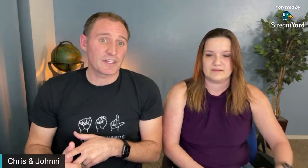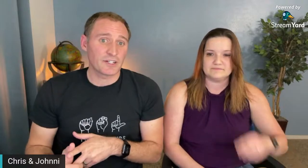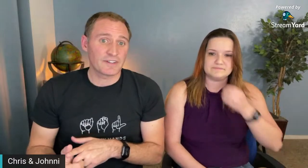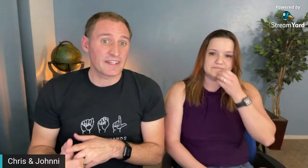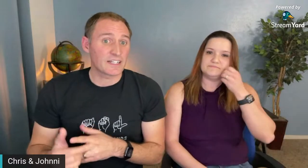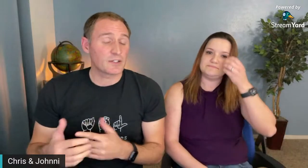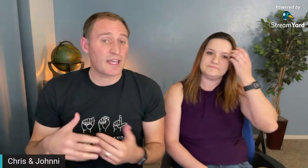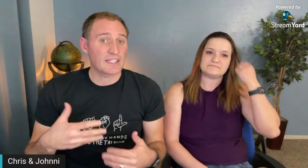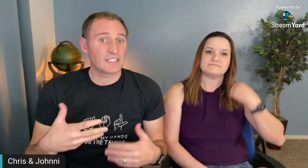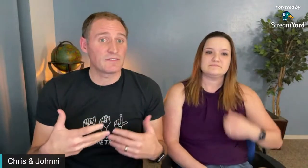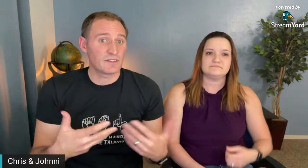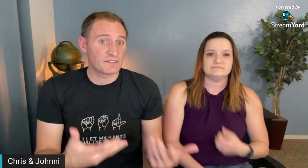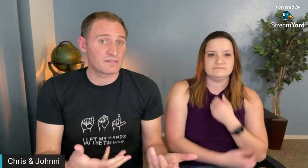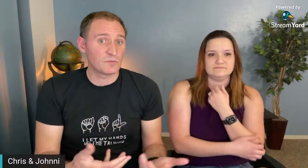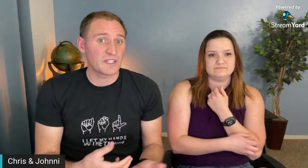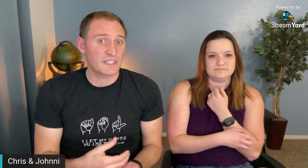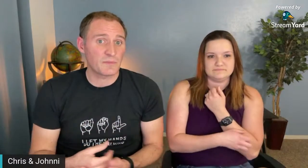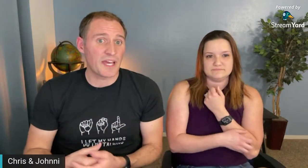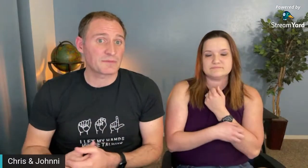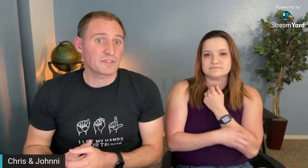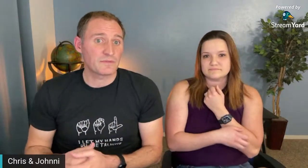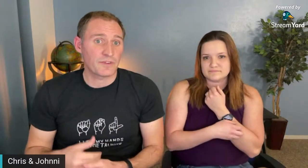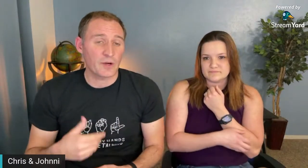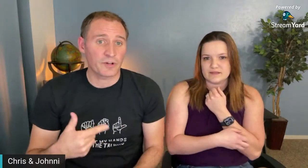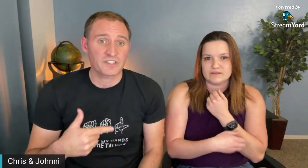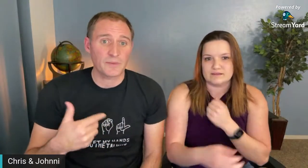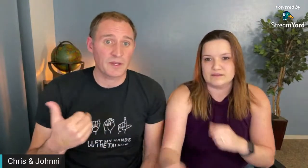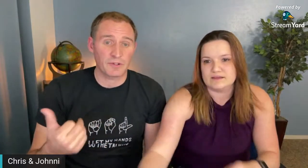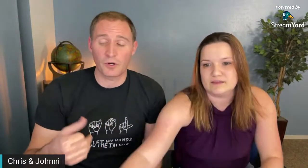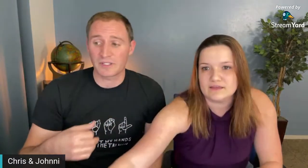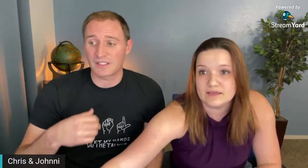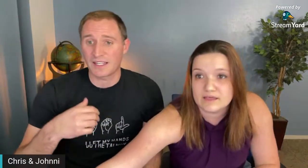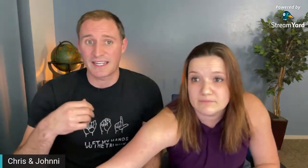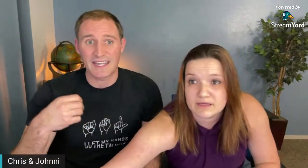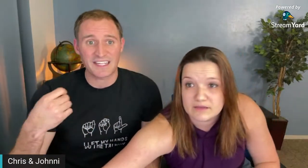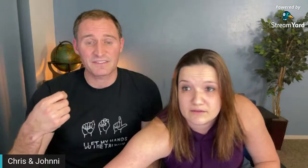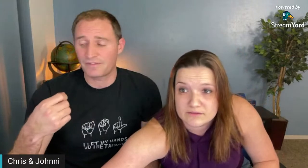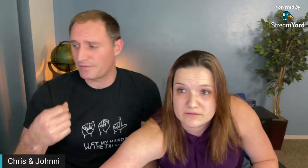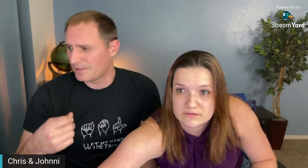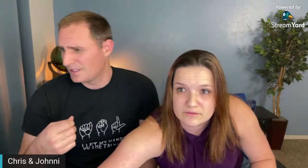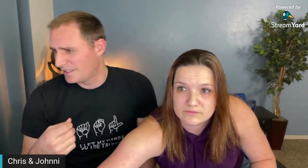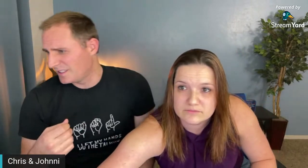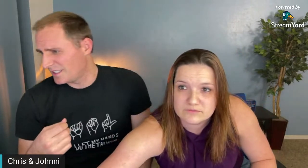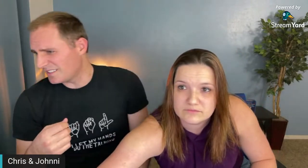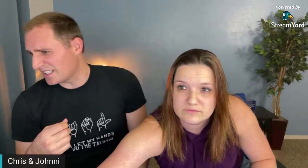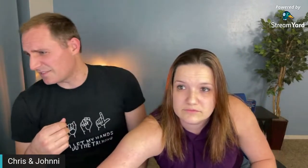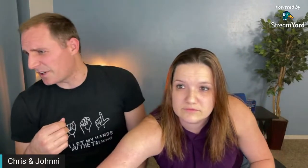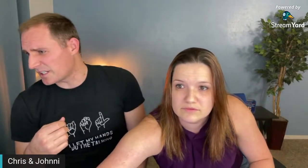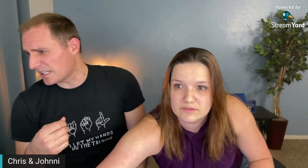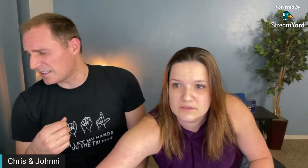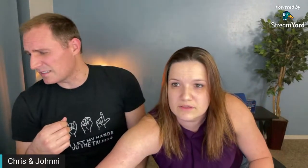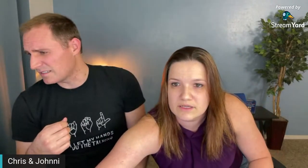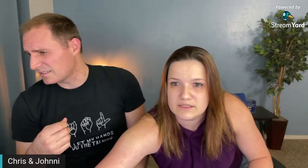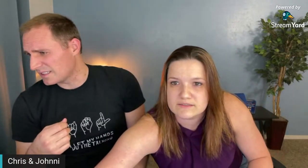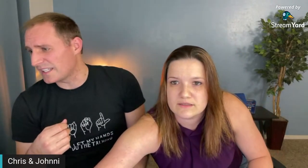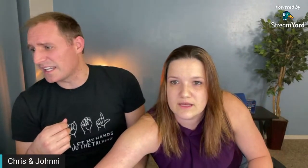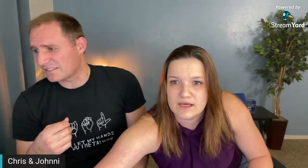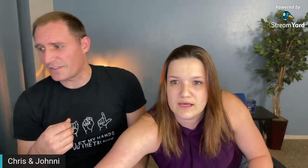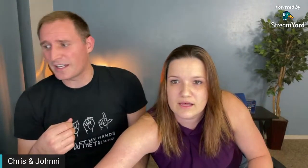know, and then I'll go ahead and give you the Zoom link and the password for that workshop that we're holding next. It is next Friday, yeah? It is. Yeah, next Friday,